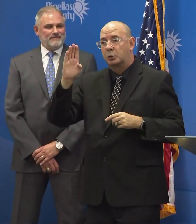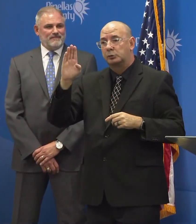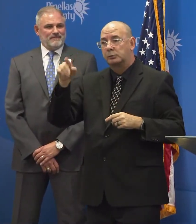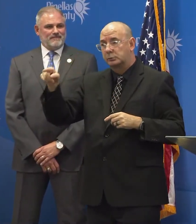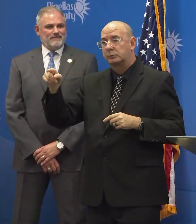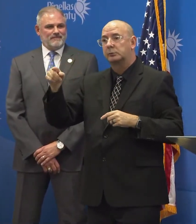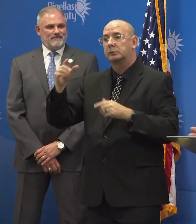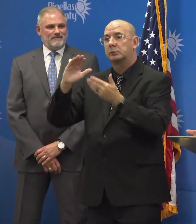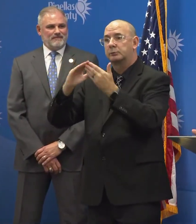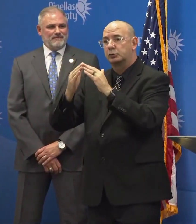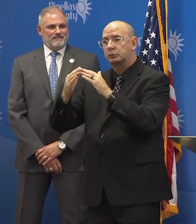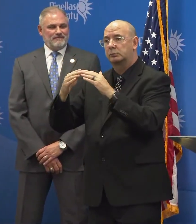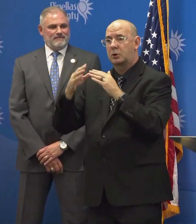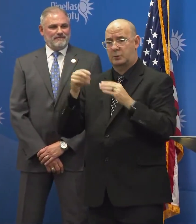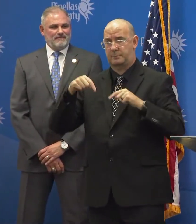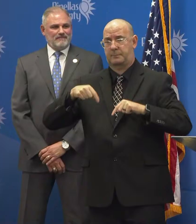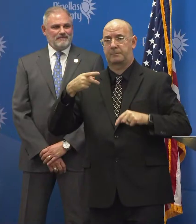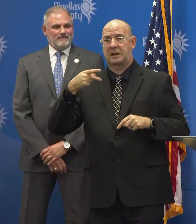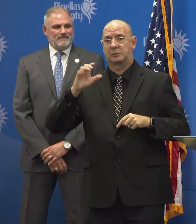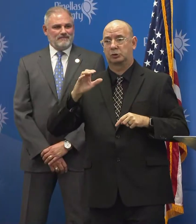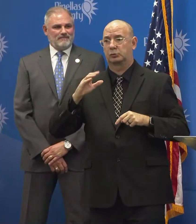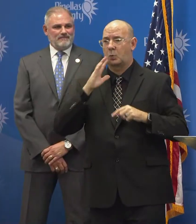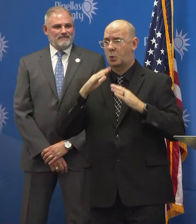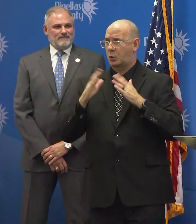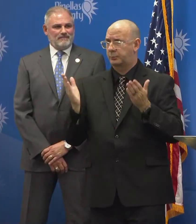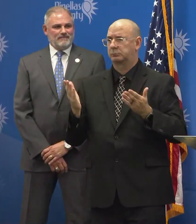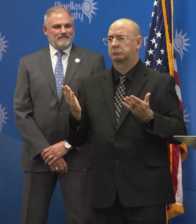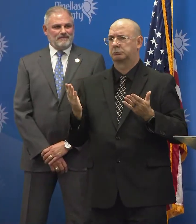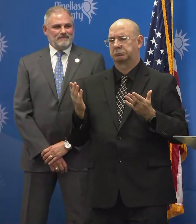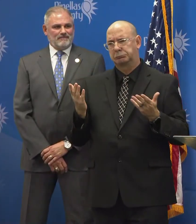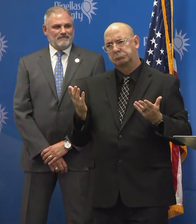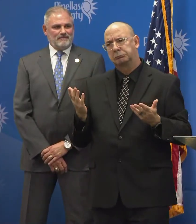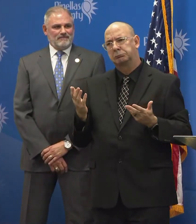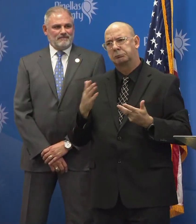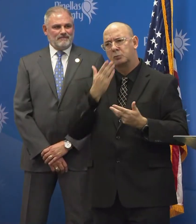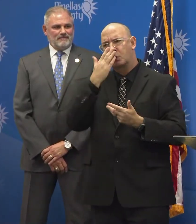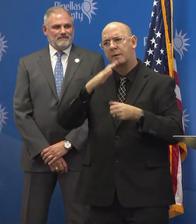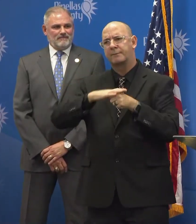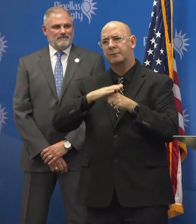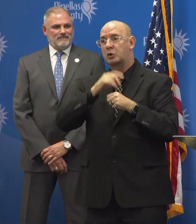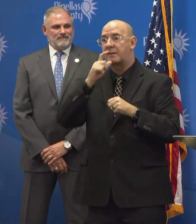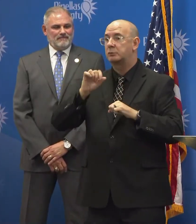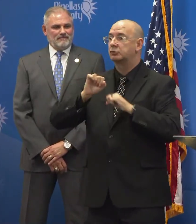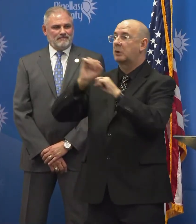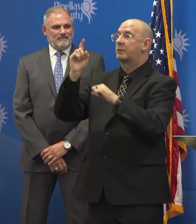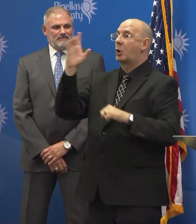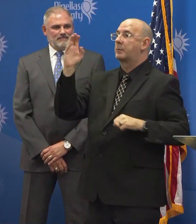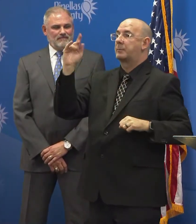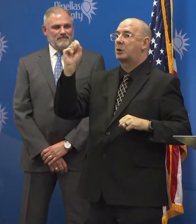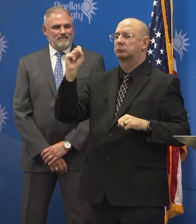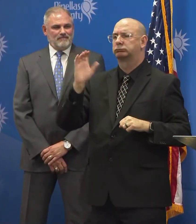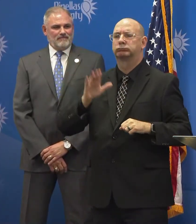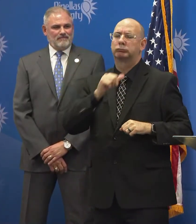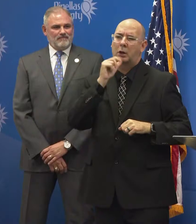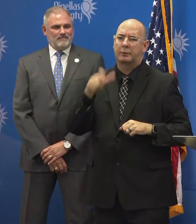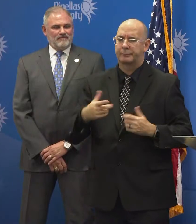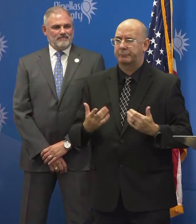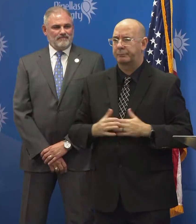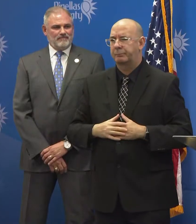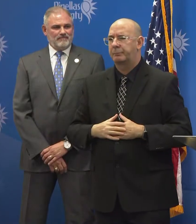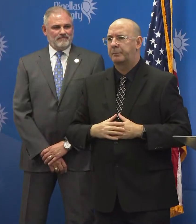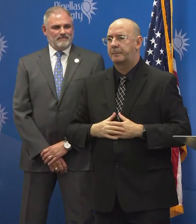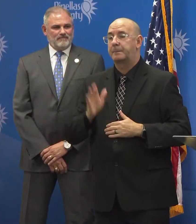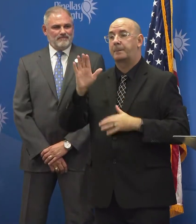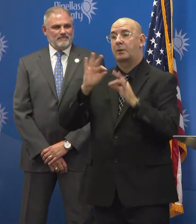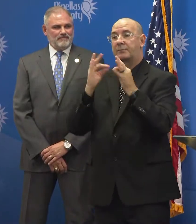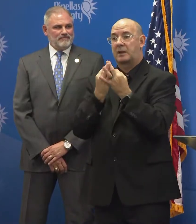others. It's not going to necessarily require you to drive hundreds and hundreds of miles. That's obviously a choice individuals can make if they have a place they